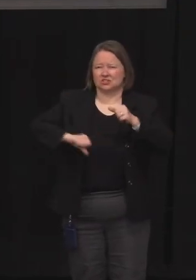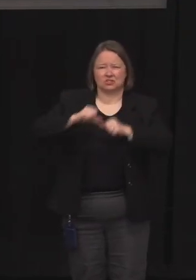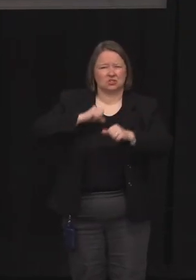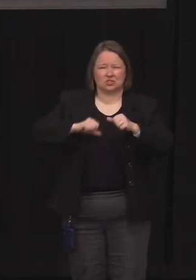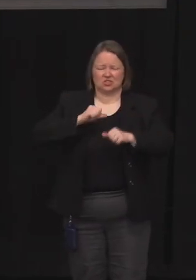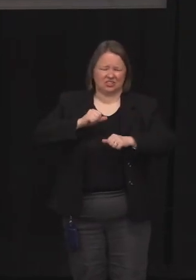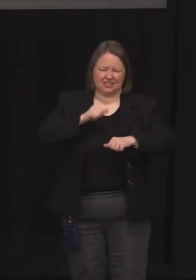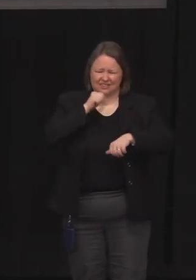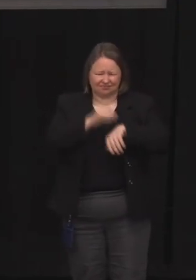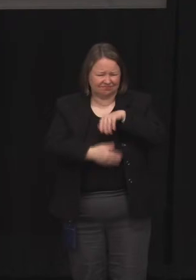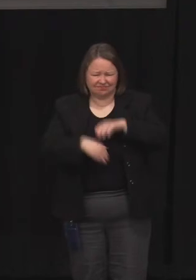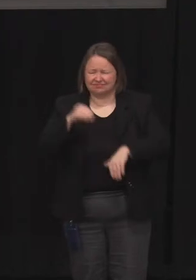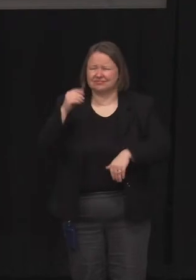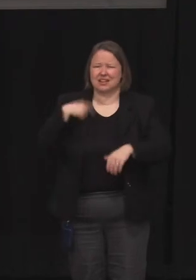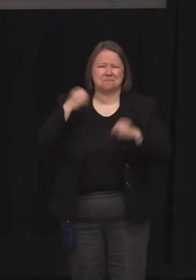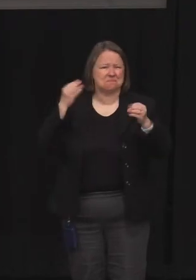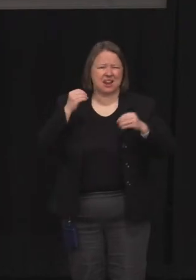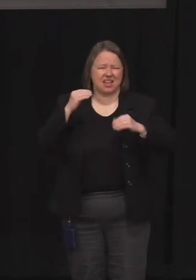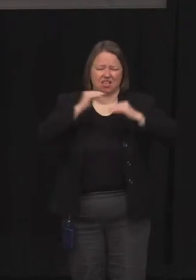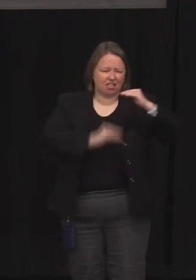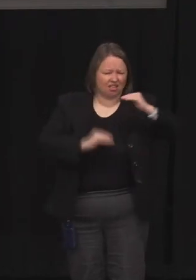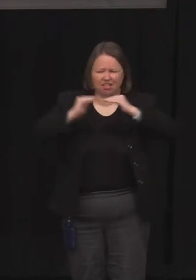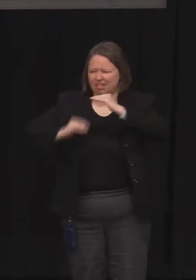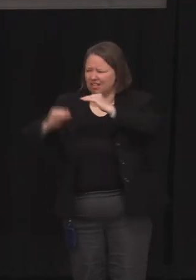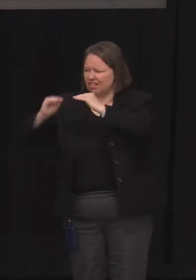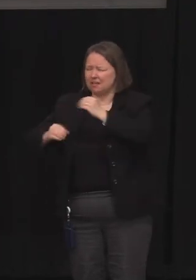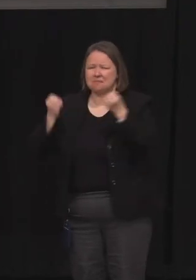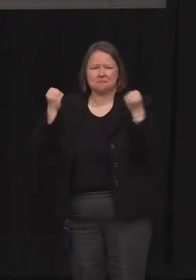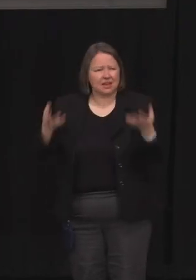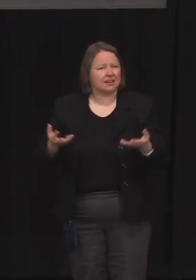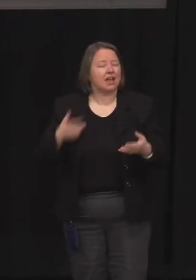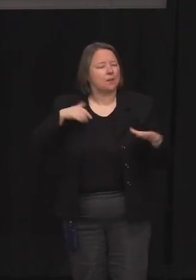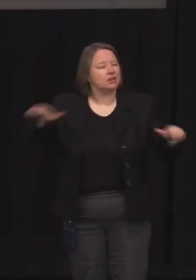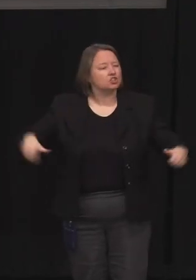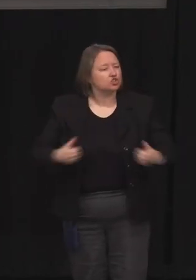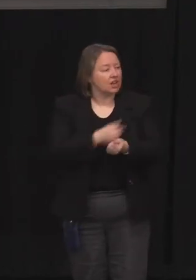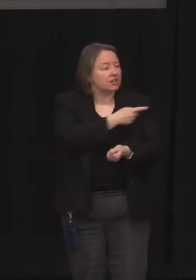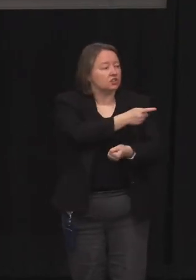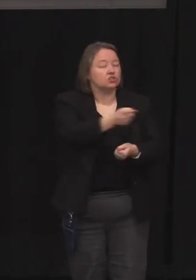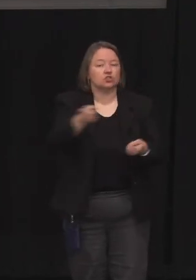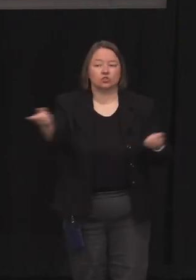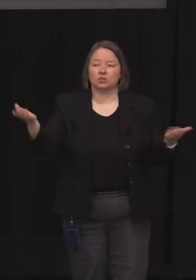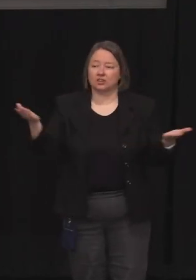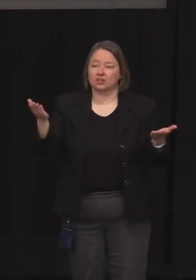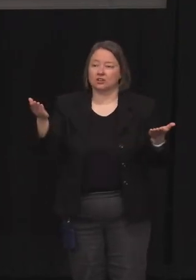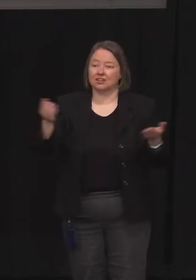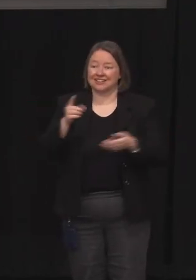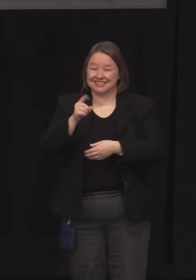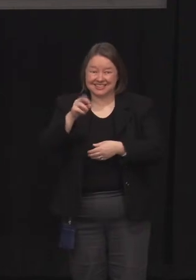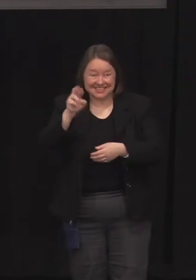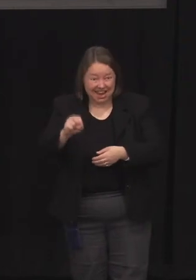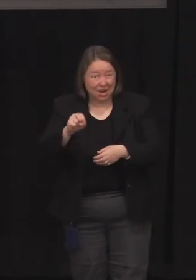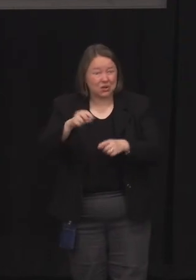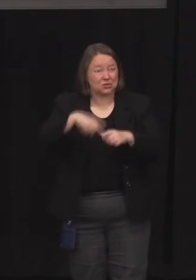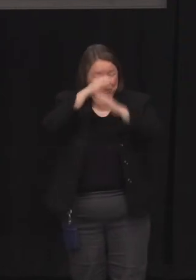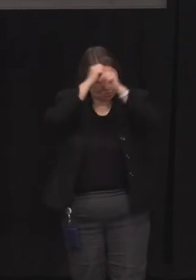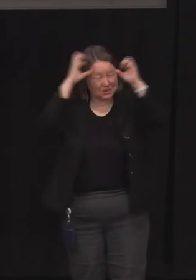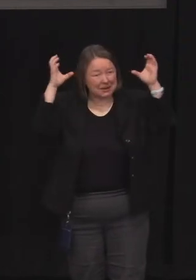of inequities, I want to challenge each of us here to dare to dream.